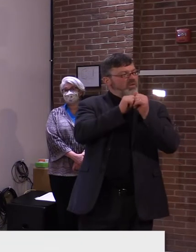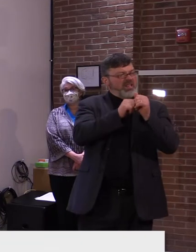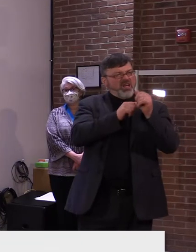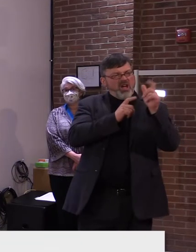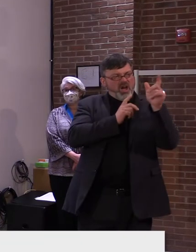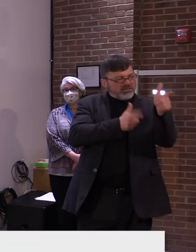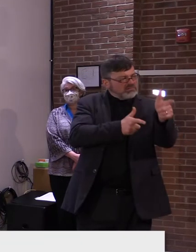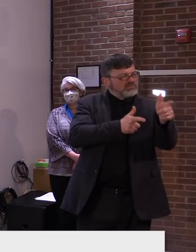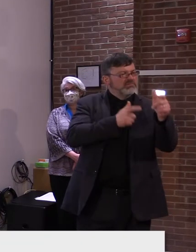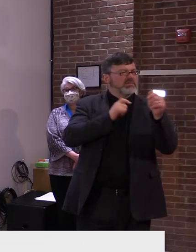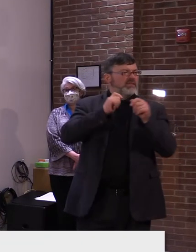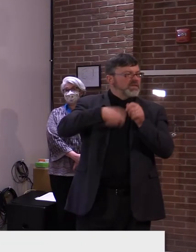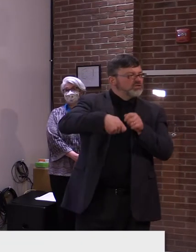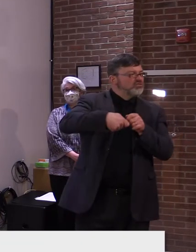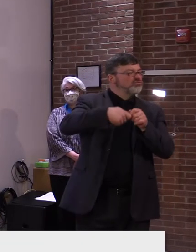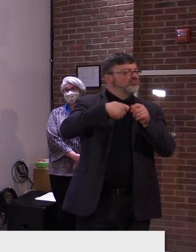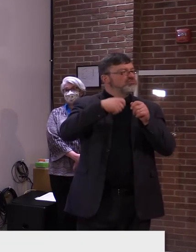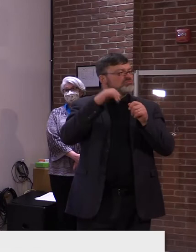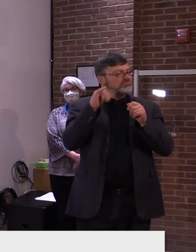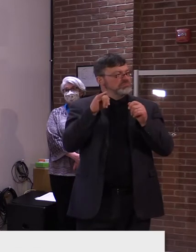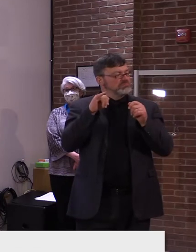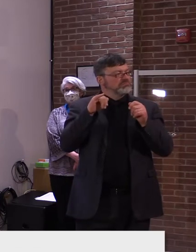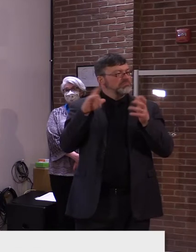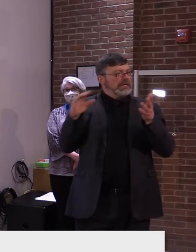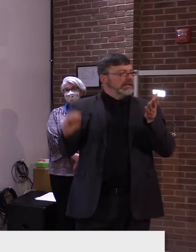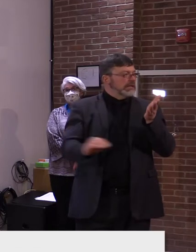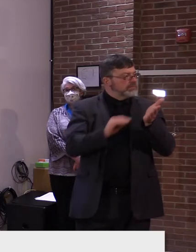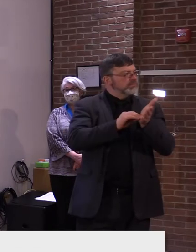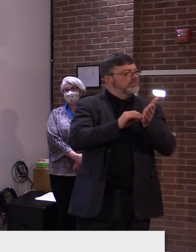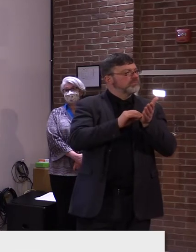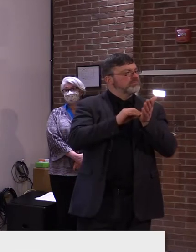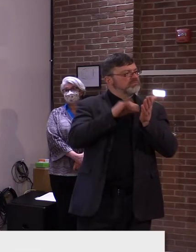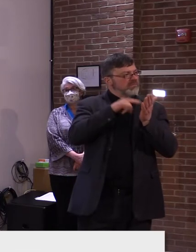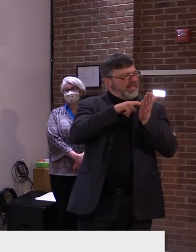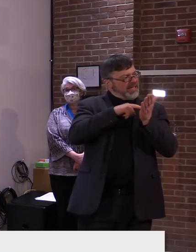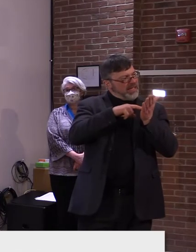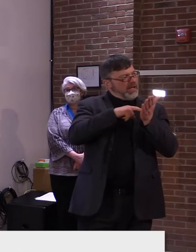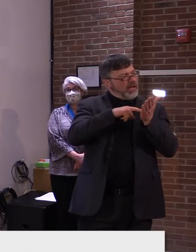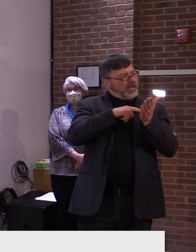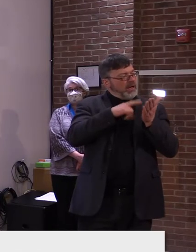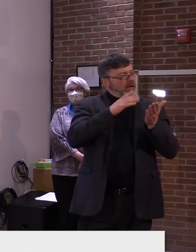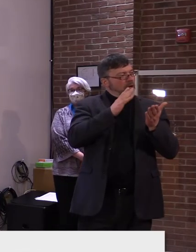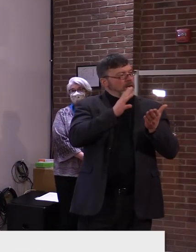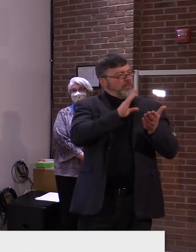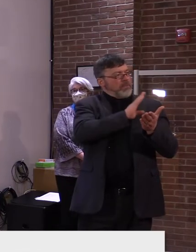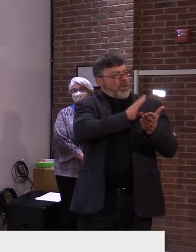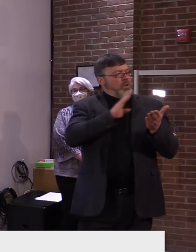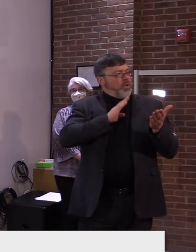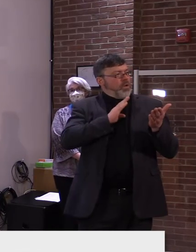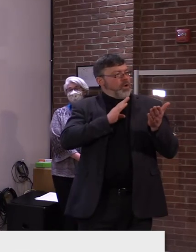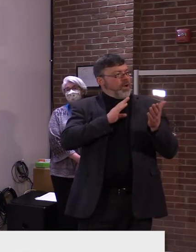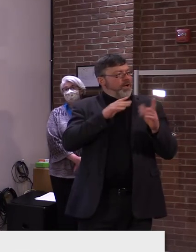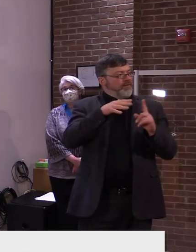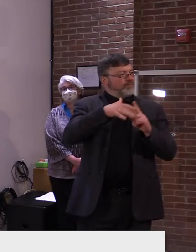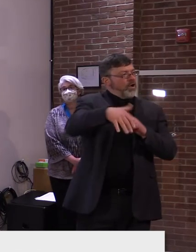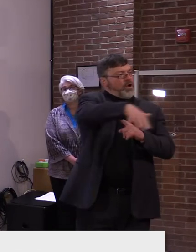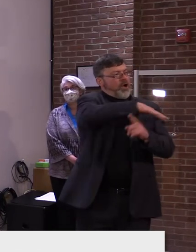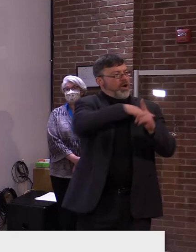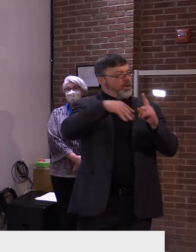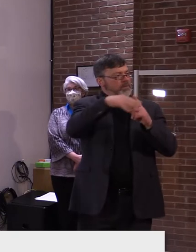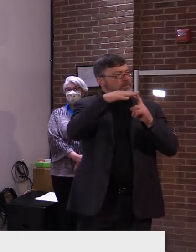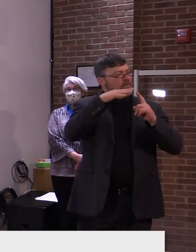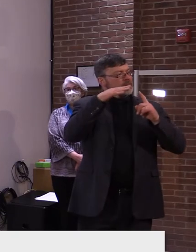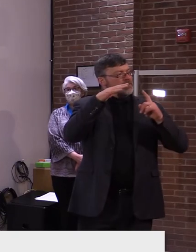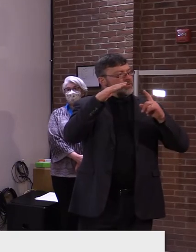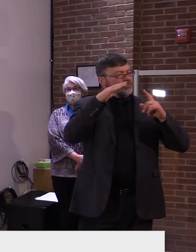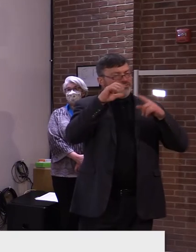adding another board, the Environmental Stewardship Board? Yeah, I am not familiar with that at all, Guy.